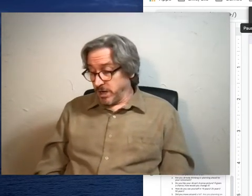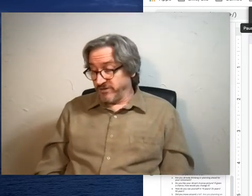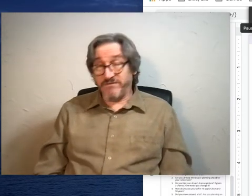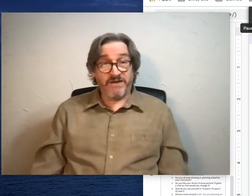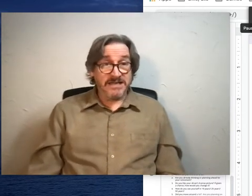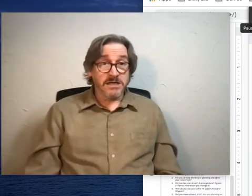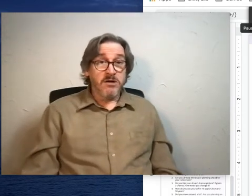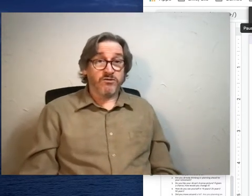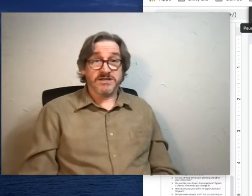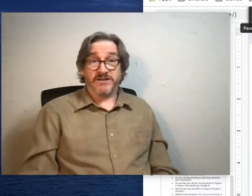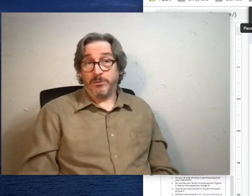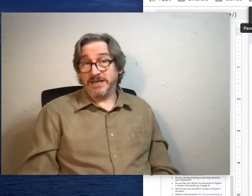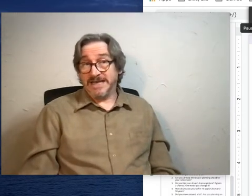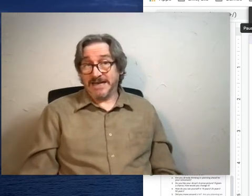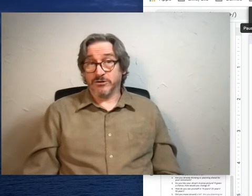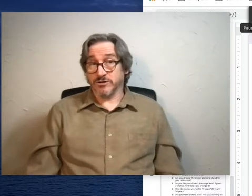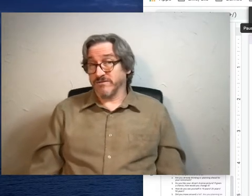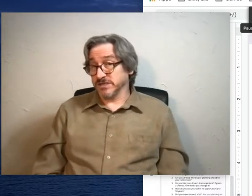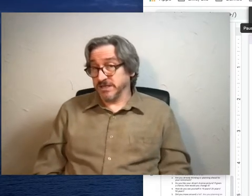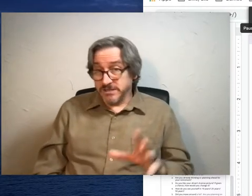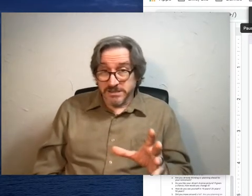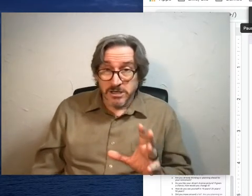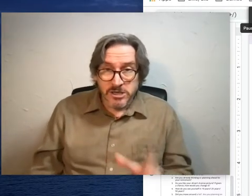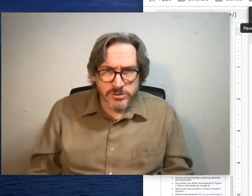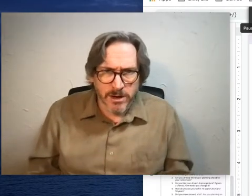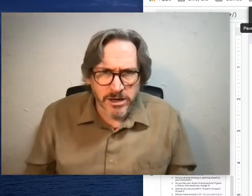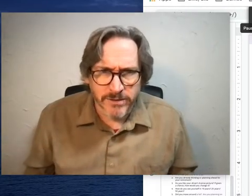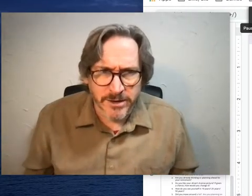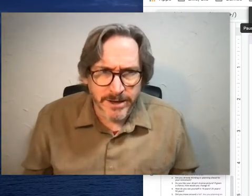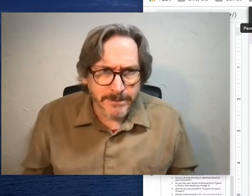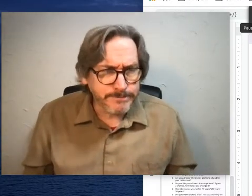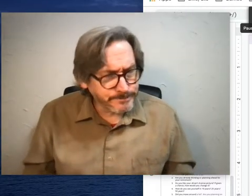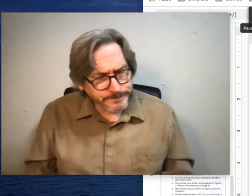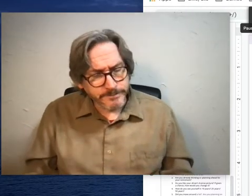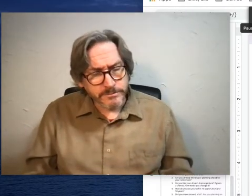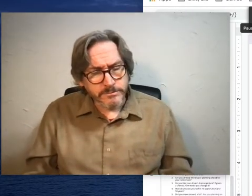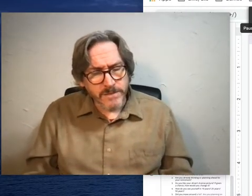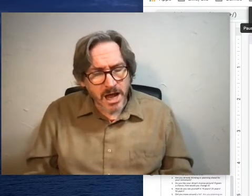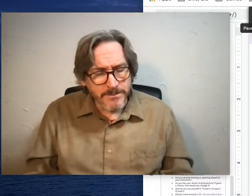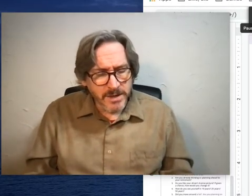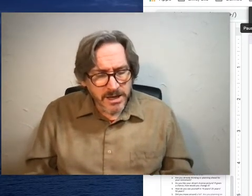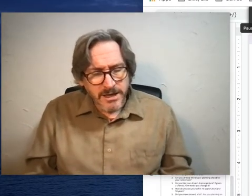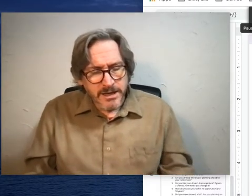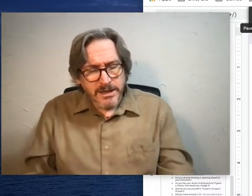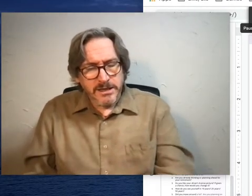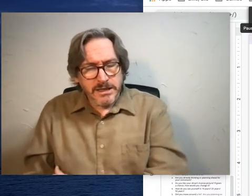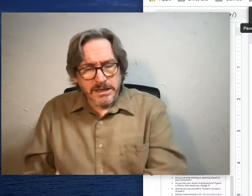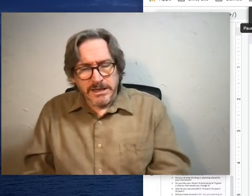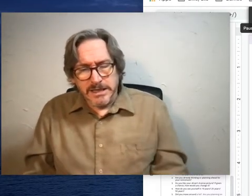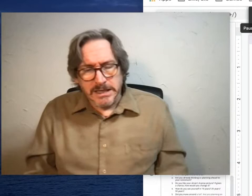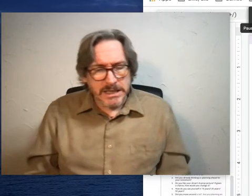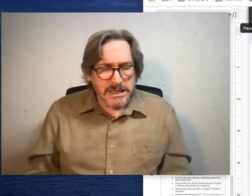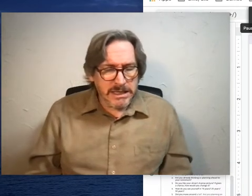about the fight for deaf people getting their driver's licenses. So I hardly recommend it. And